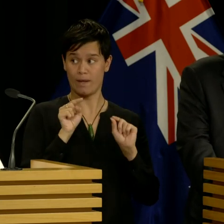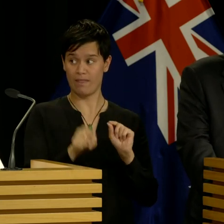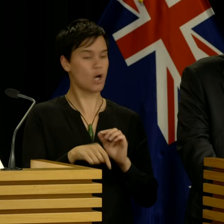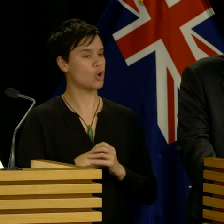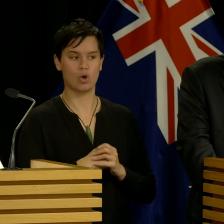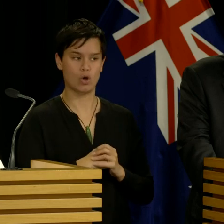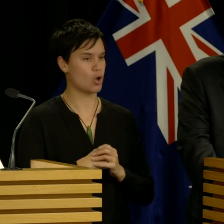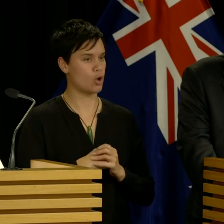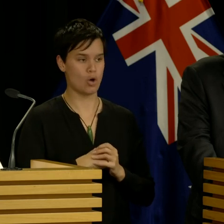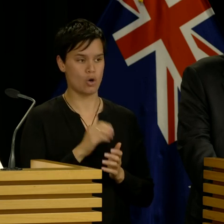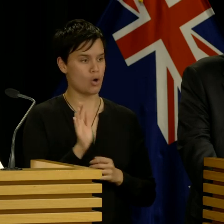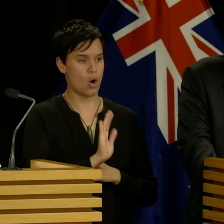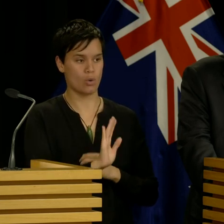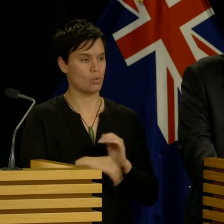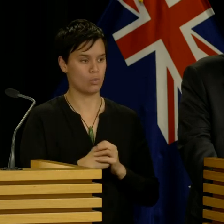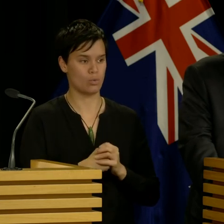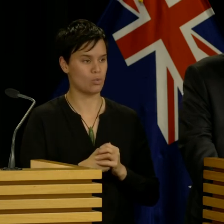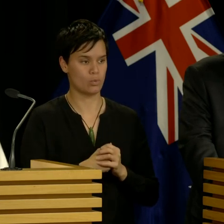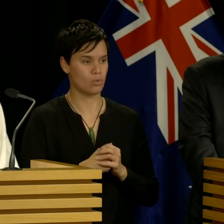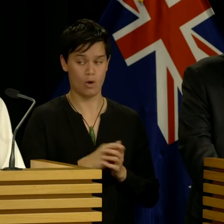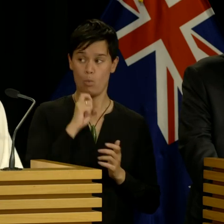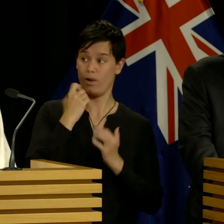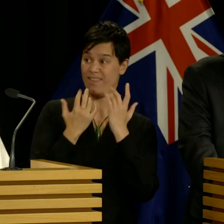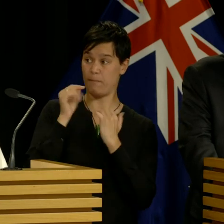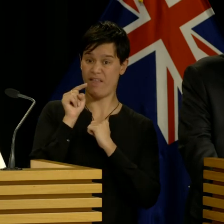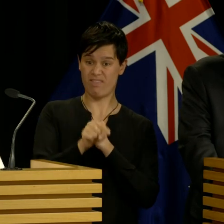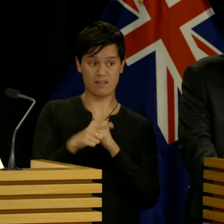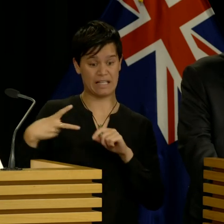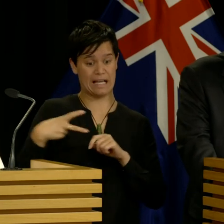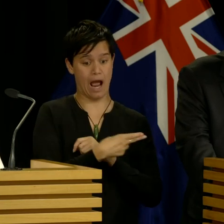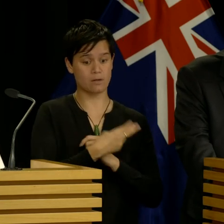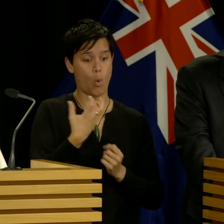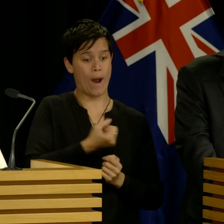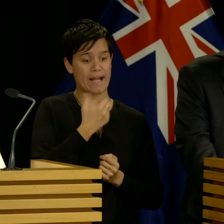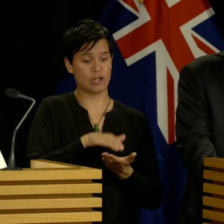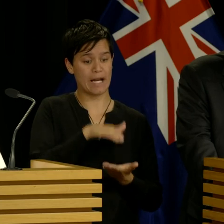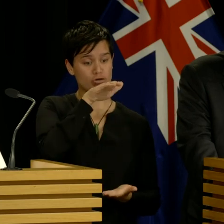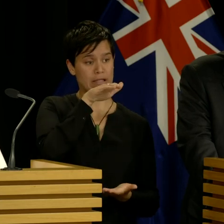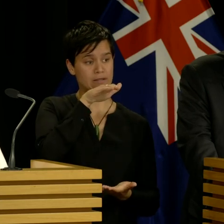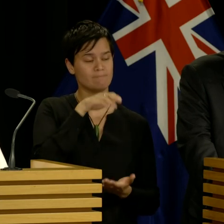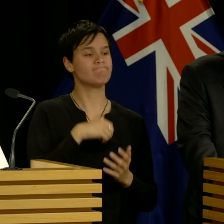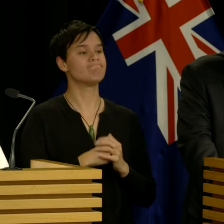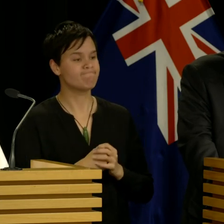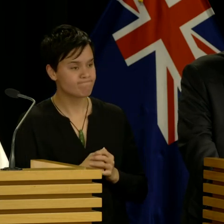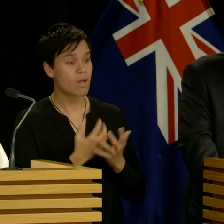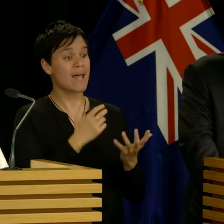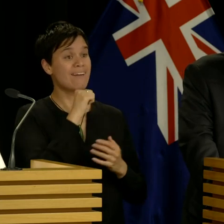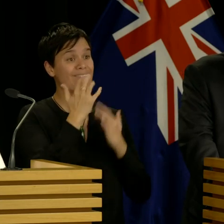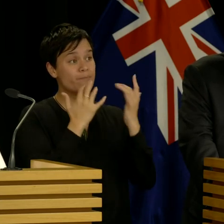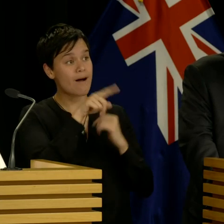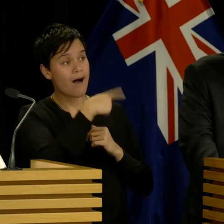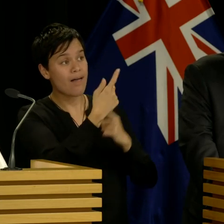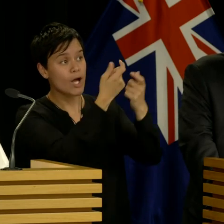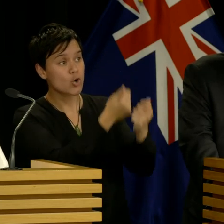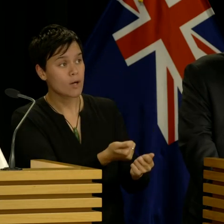Will you consider it at all? And look, I think, in fact, one of the benefits that we have, perhaps relative to other economies, is not only are we